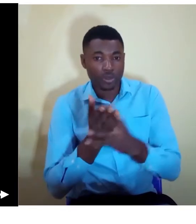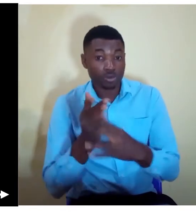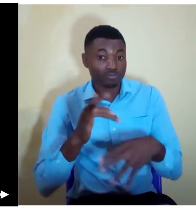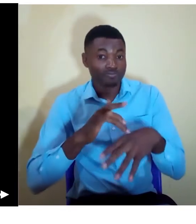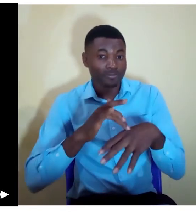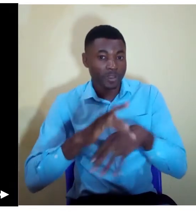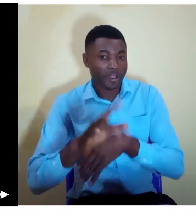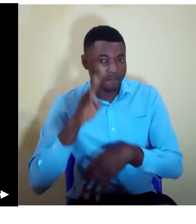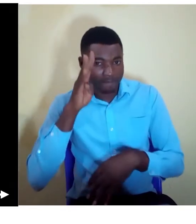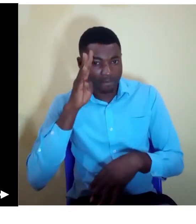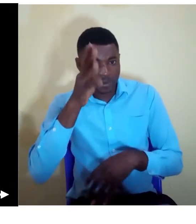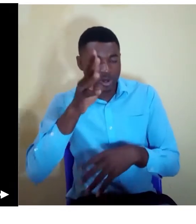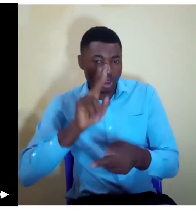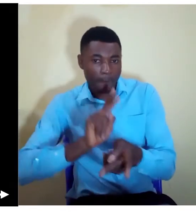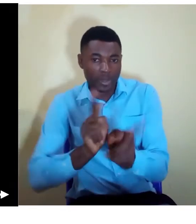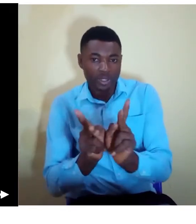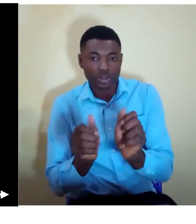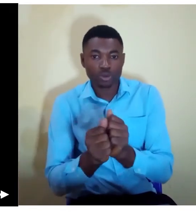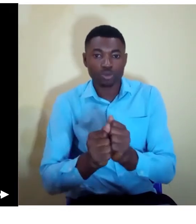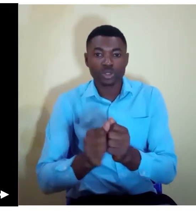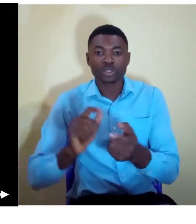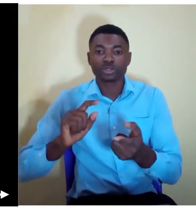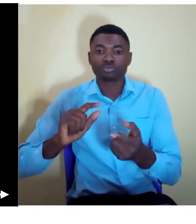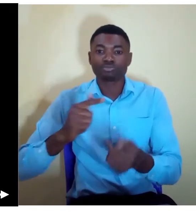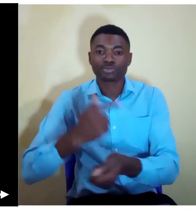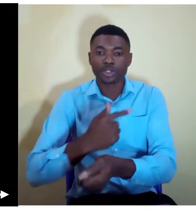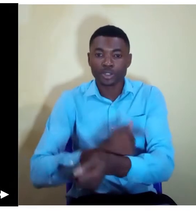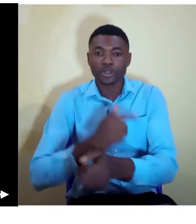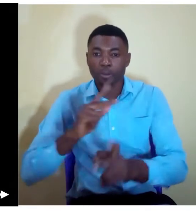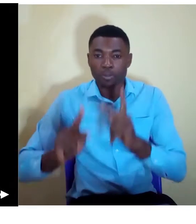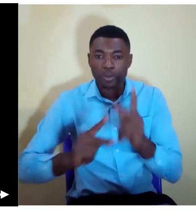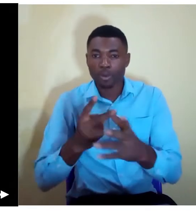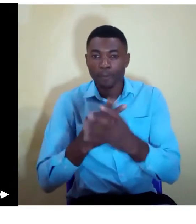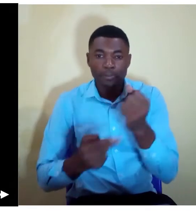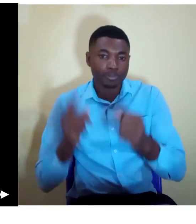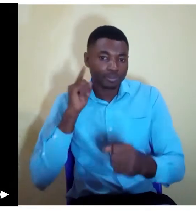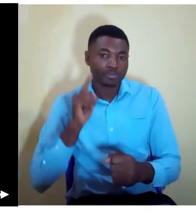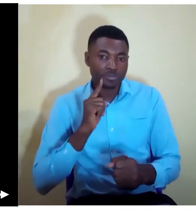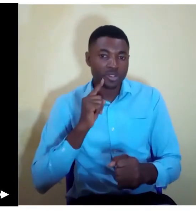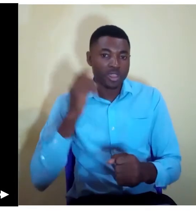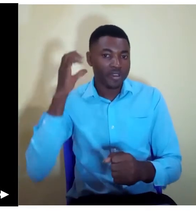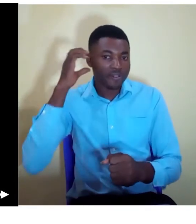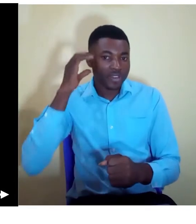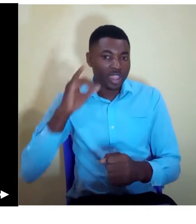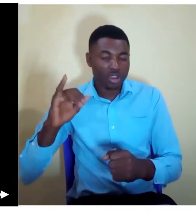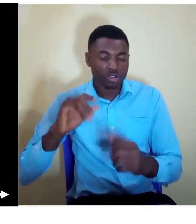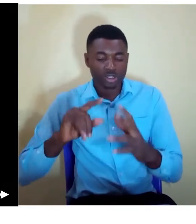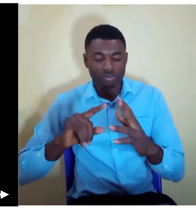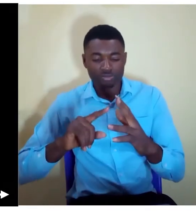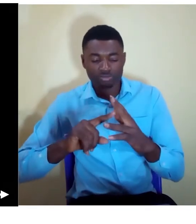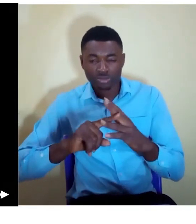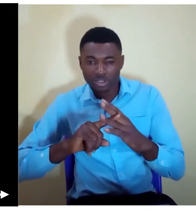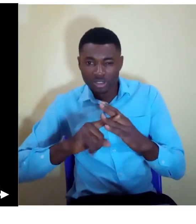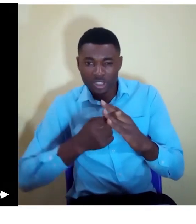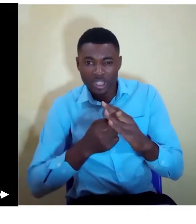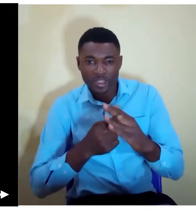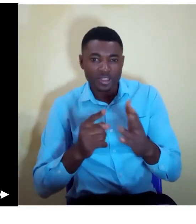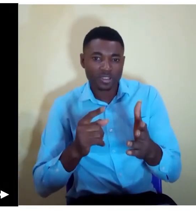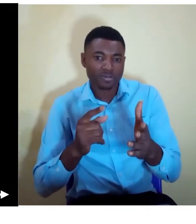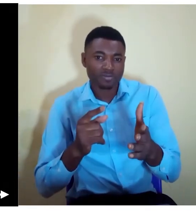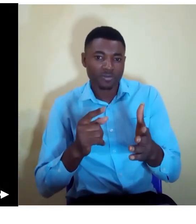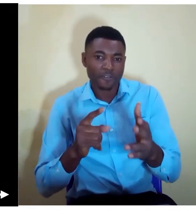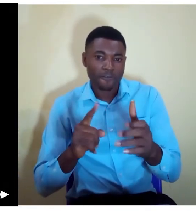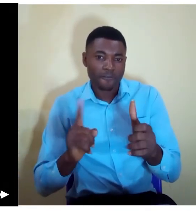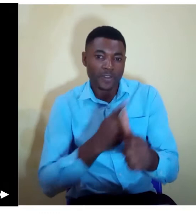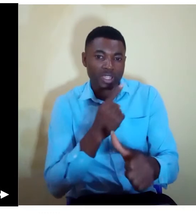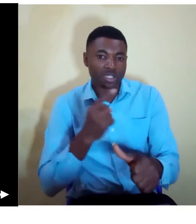early and innovative partnership with Ghanaians, both deaf and hearing, to pilot his first mission school for the deaf in Accra,